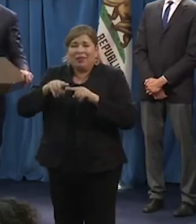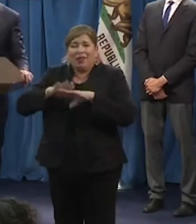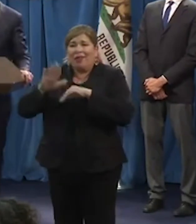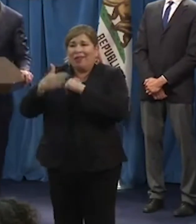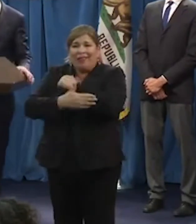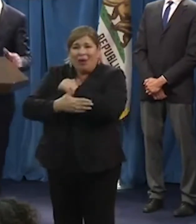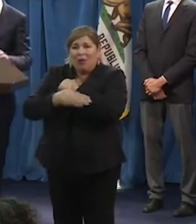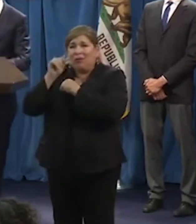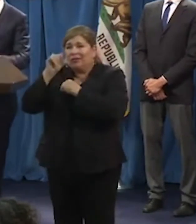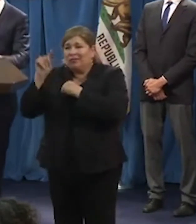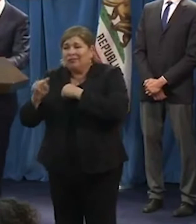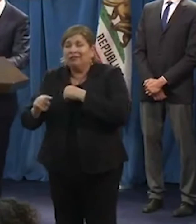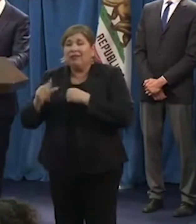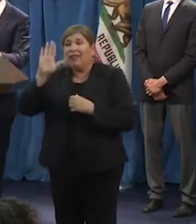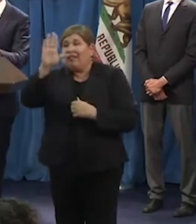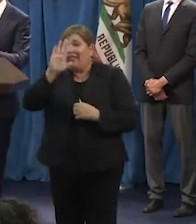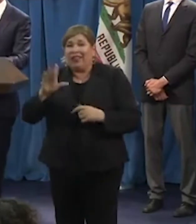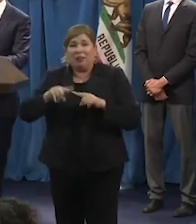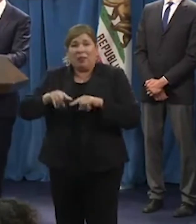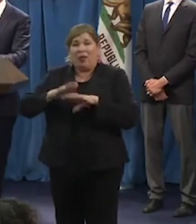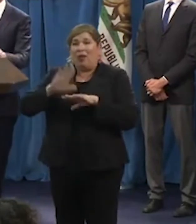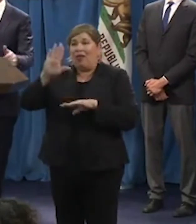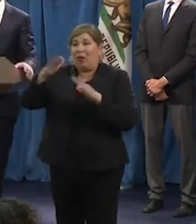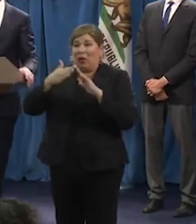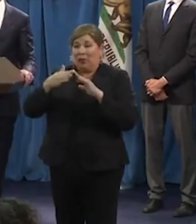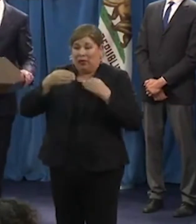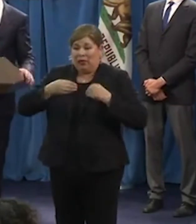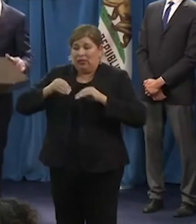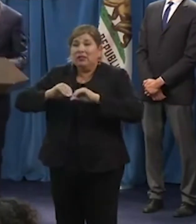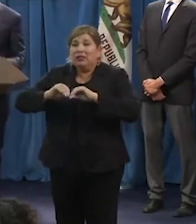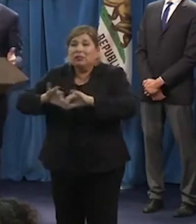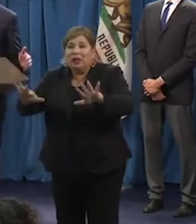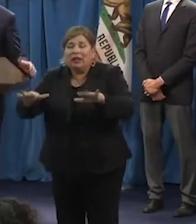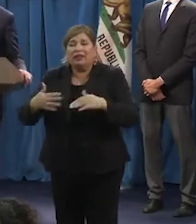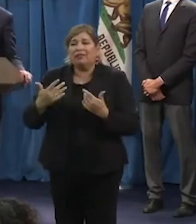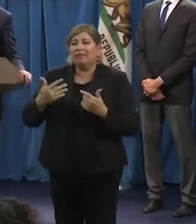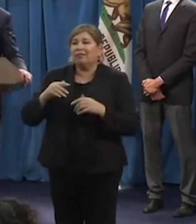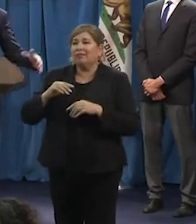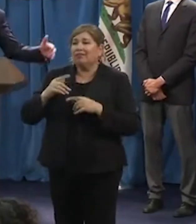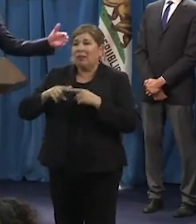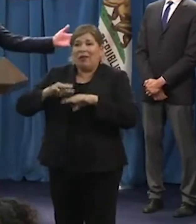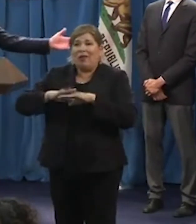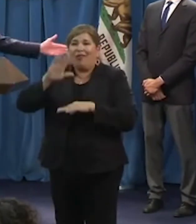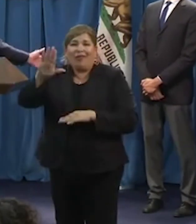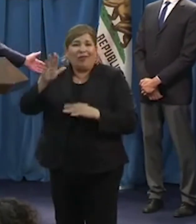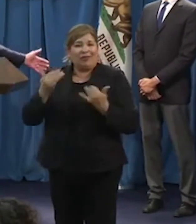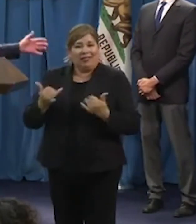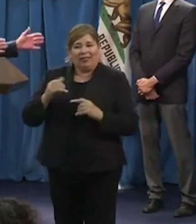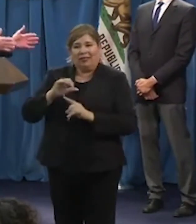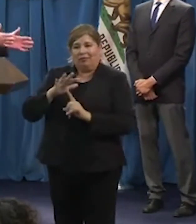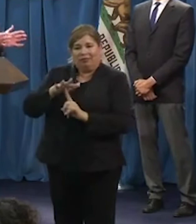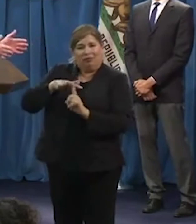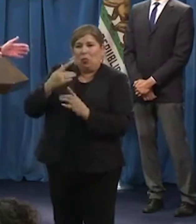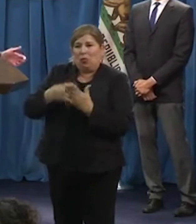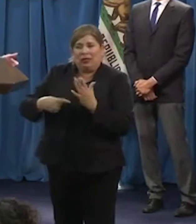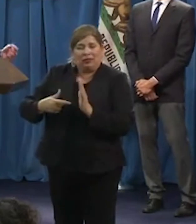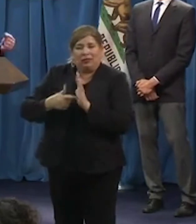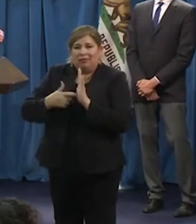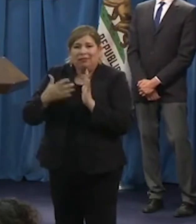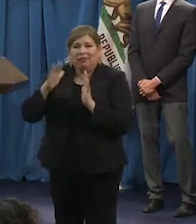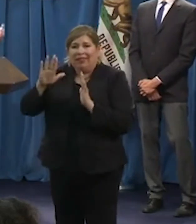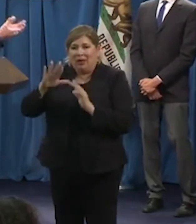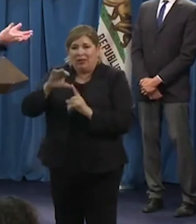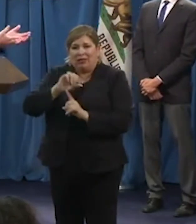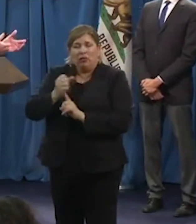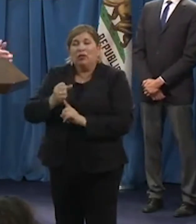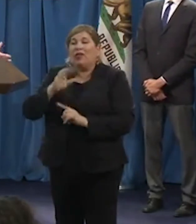they're making determinations based on community spread, based on the current conditions within their counties. They are all working hand in glove with